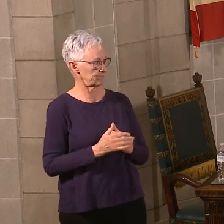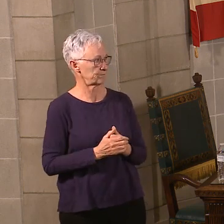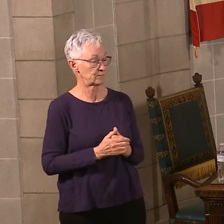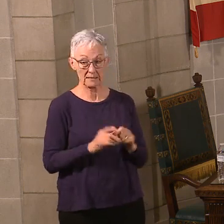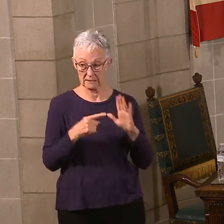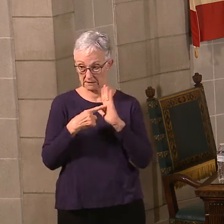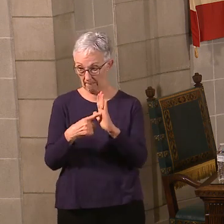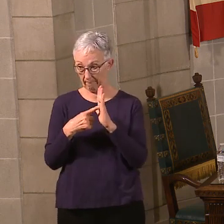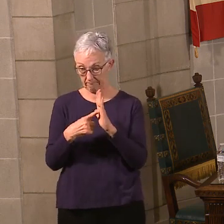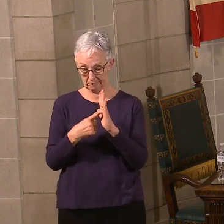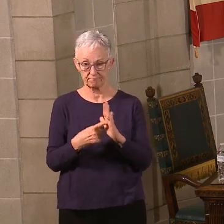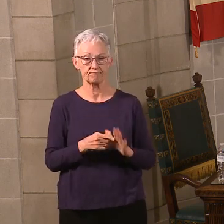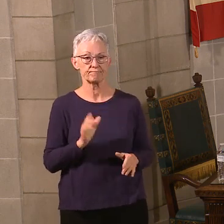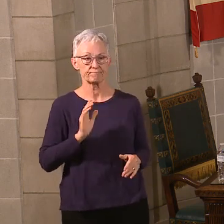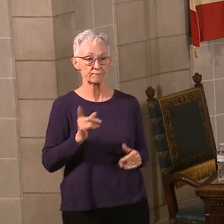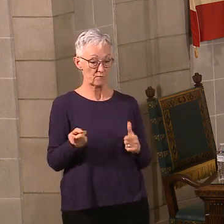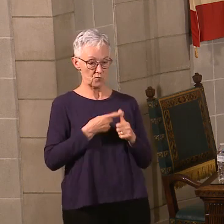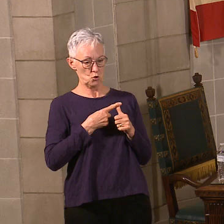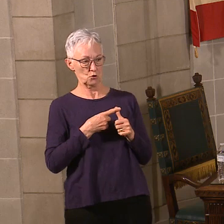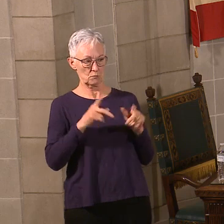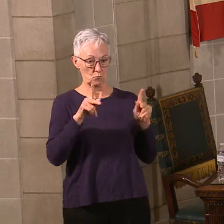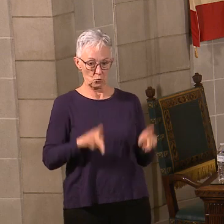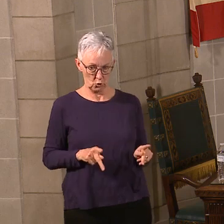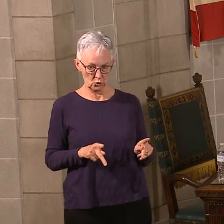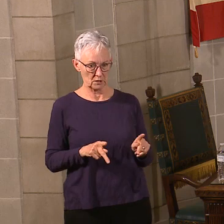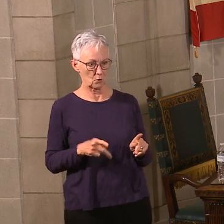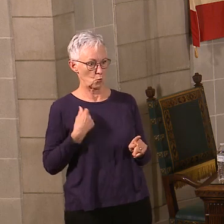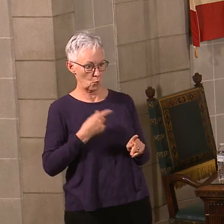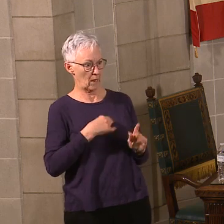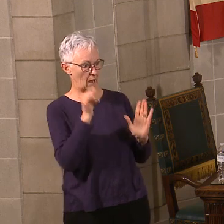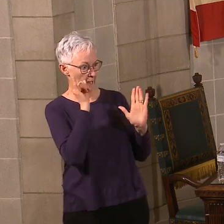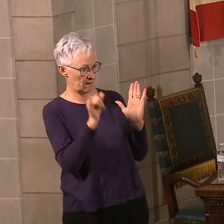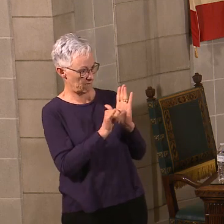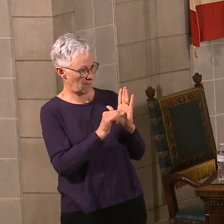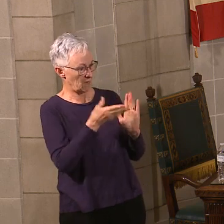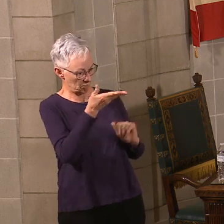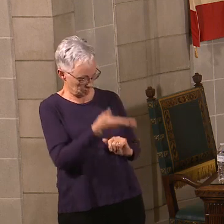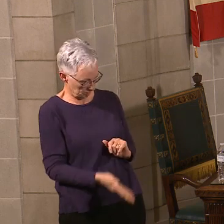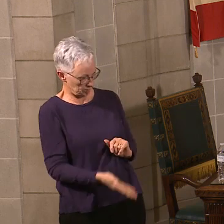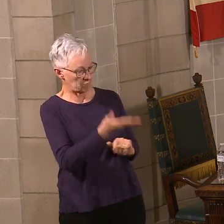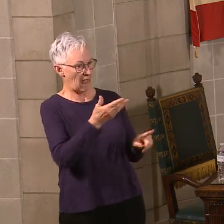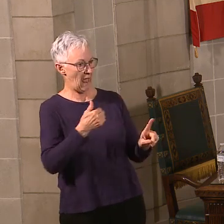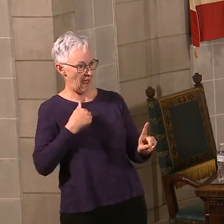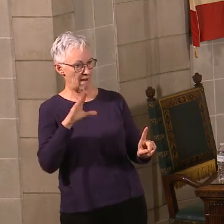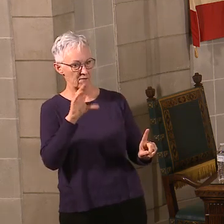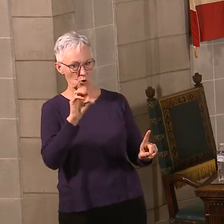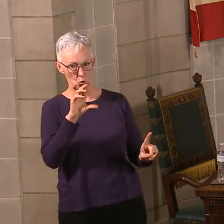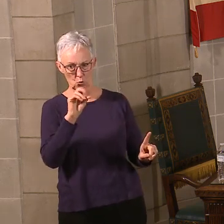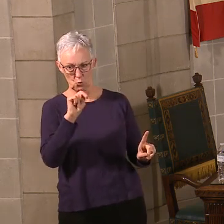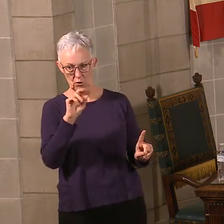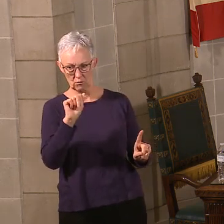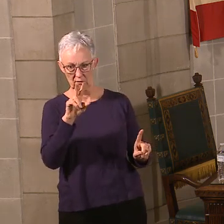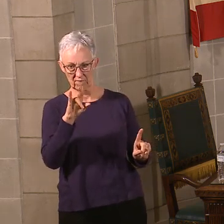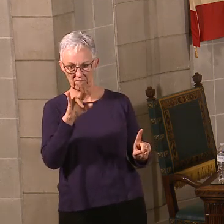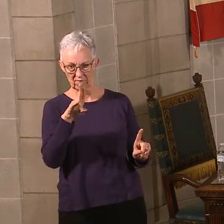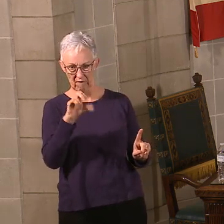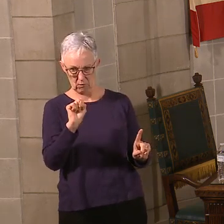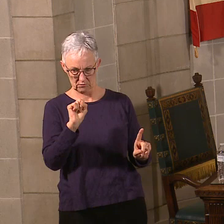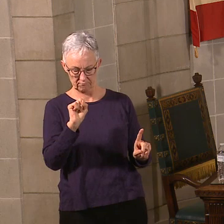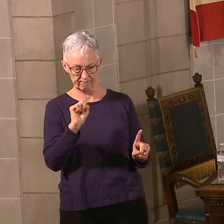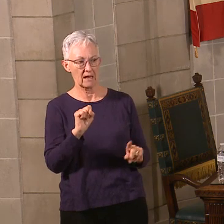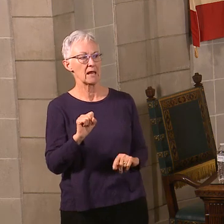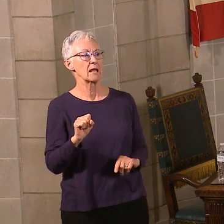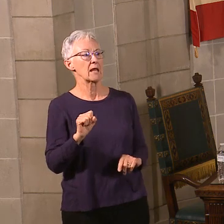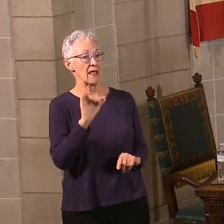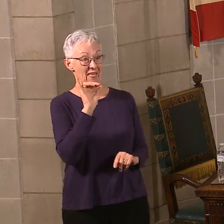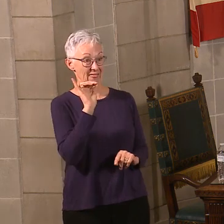person get identified with coronavirus here in our state, that was March 6th. Mark Shepard, the Fremont superintendent, made the decision